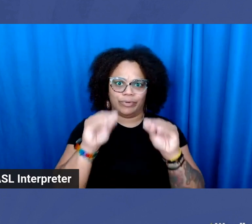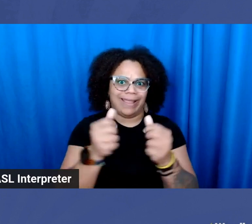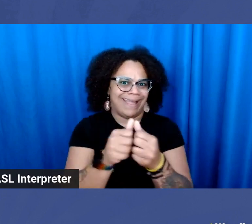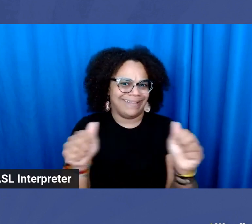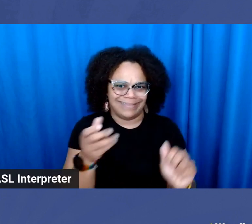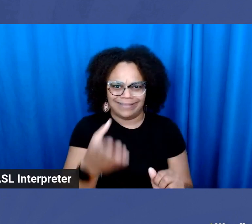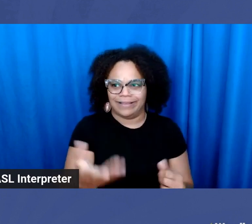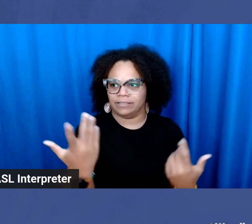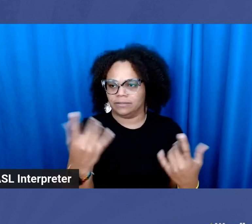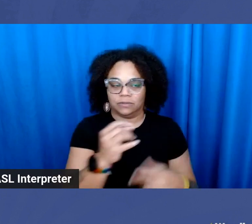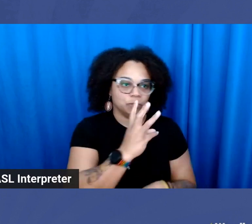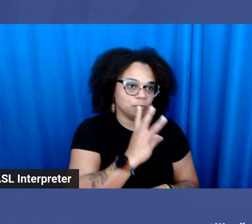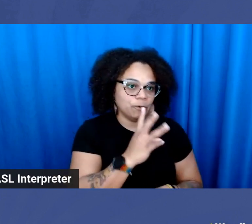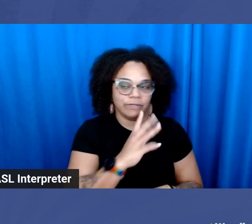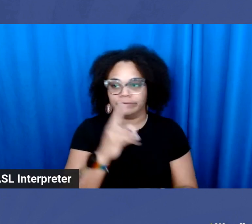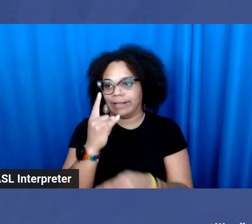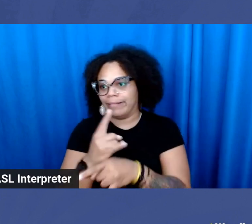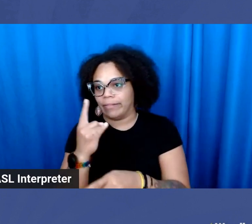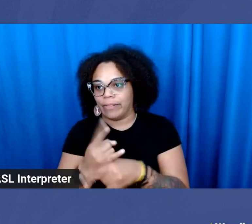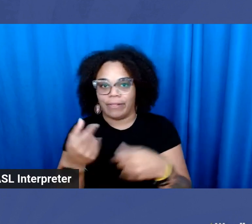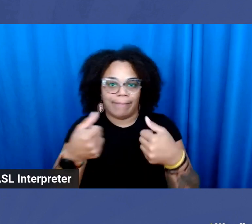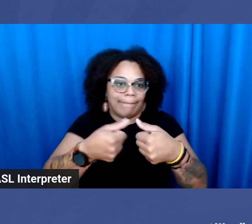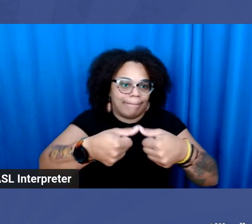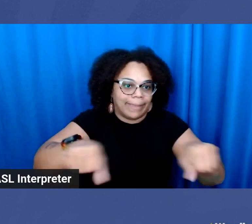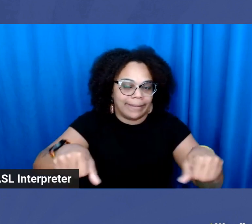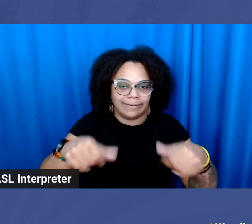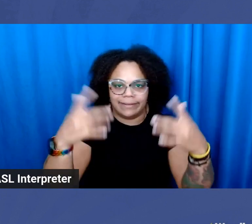Water, alcohol, Band-Aids, she said.